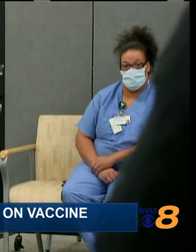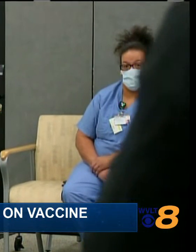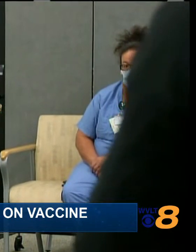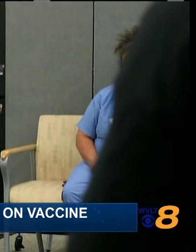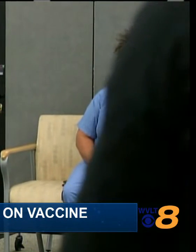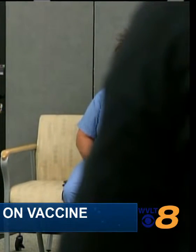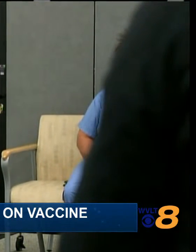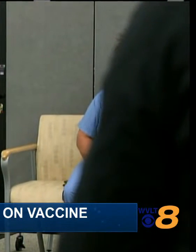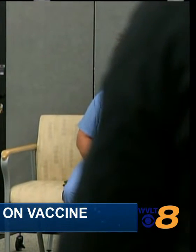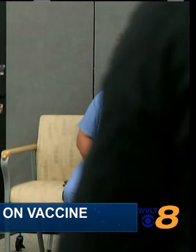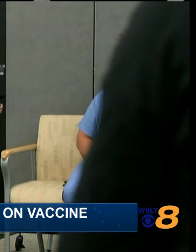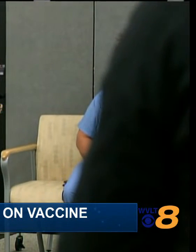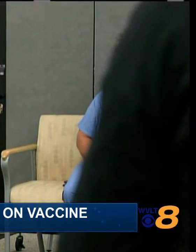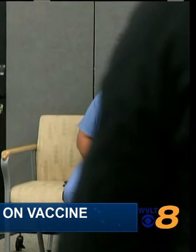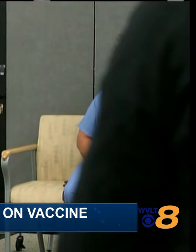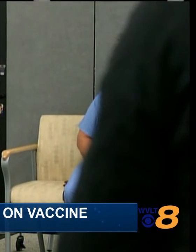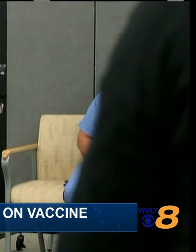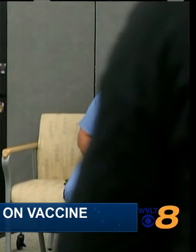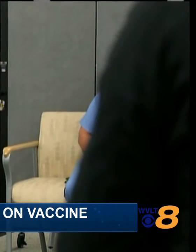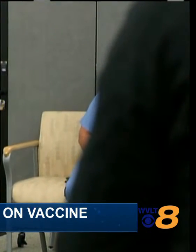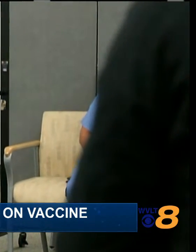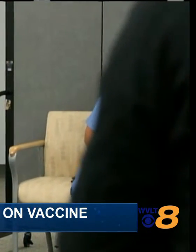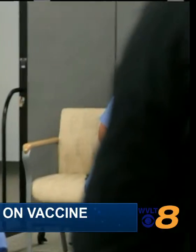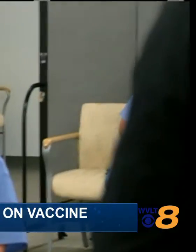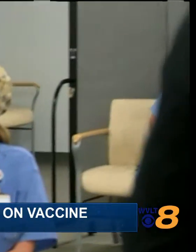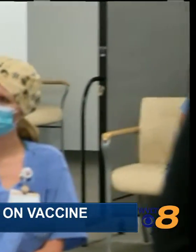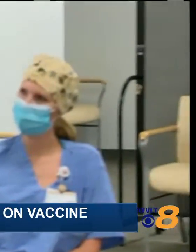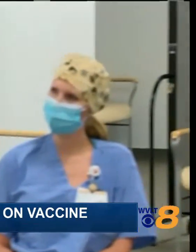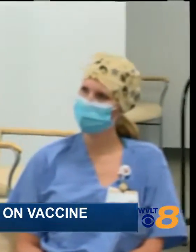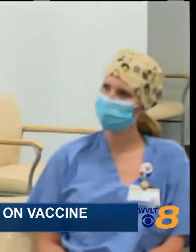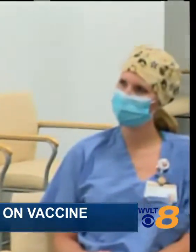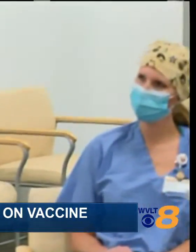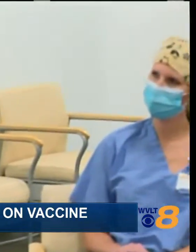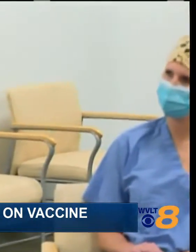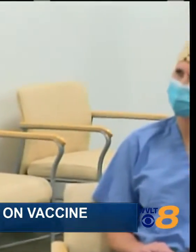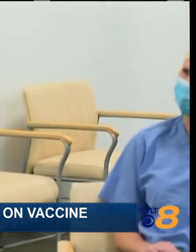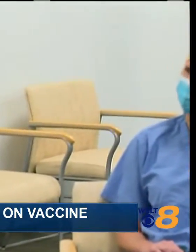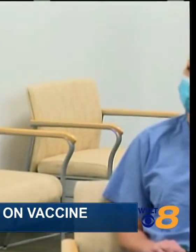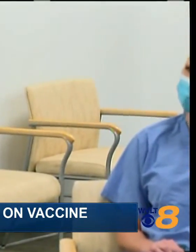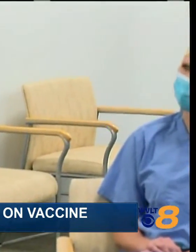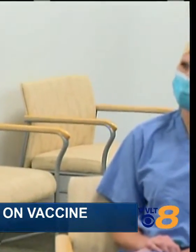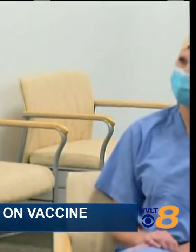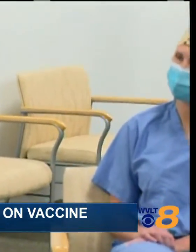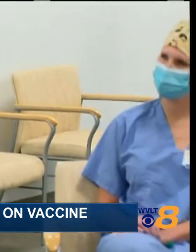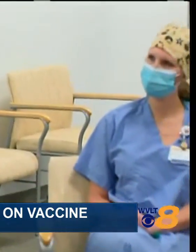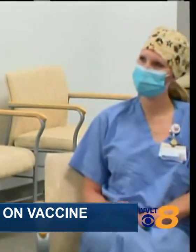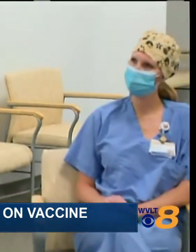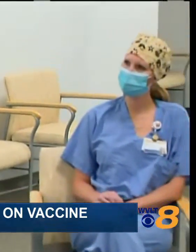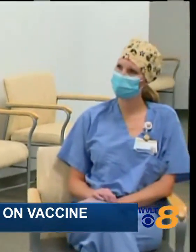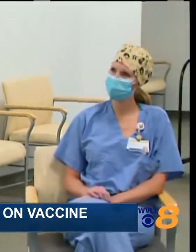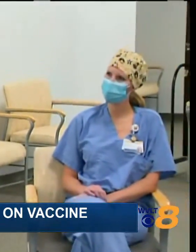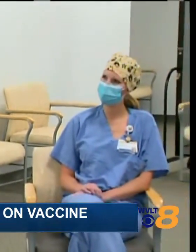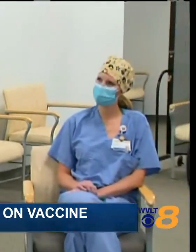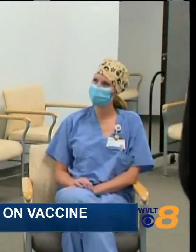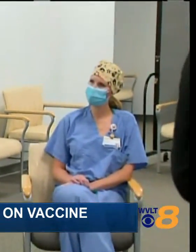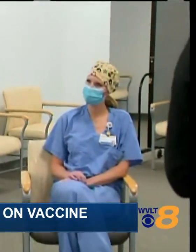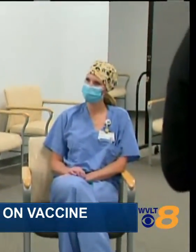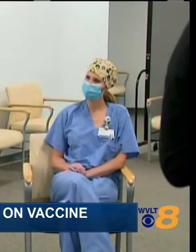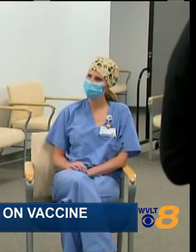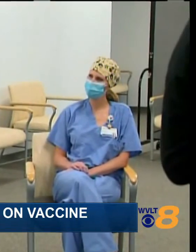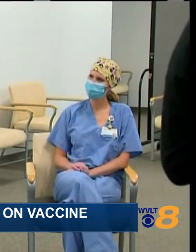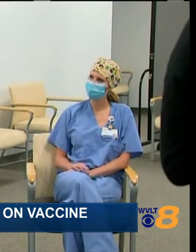every single day. Many Tennesseans don't have to face that reality every day, but you do, and we're grateful for your